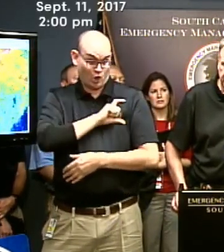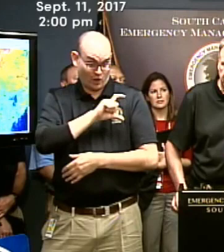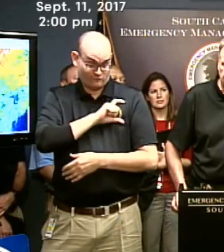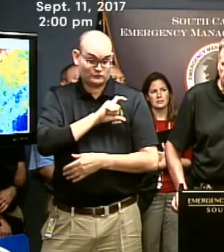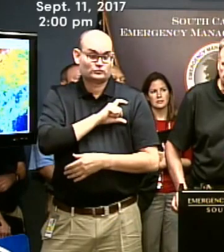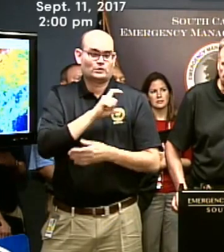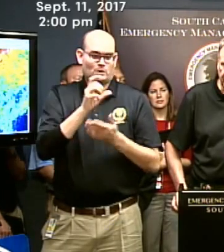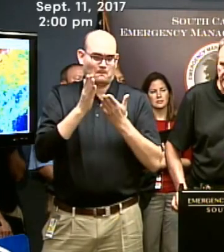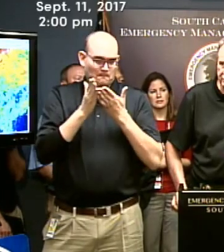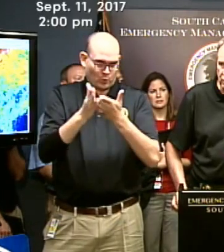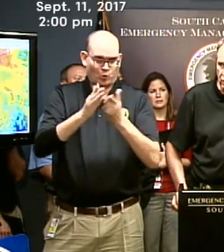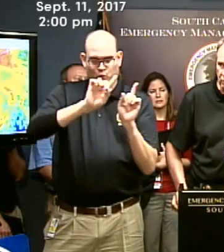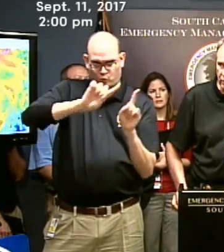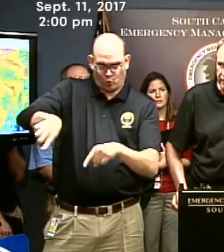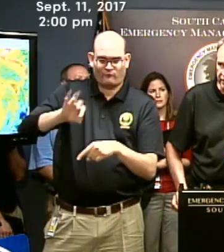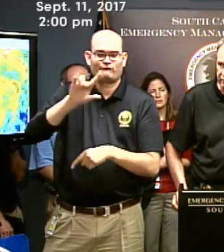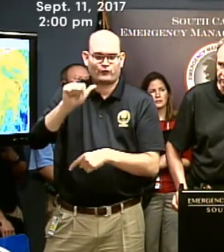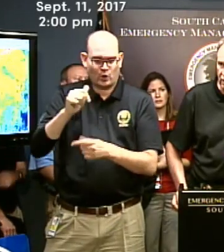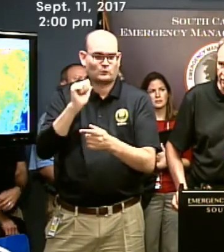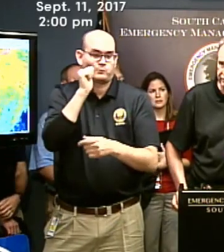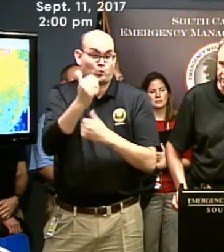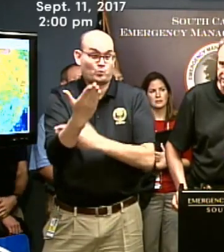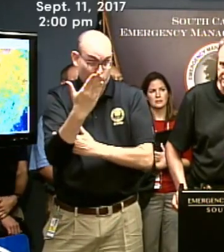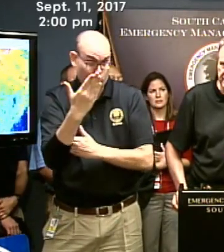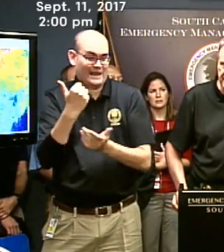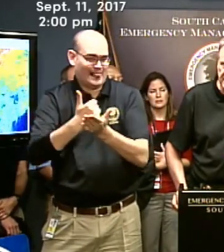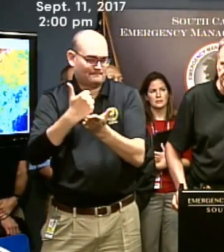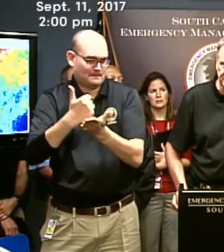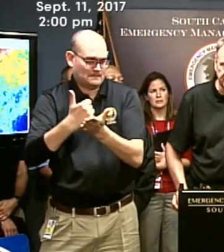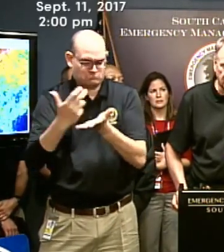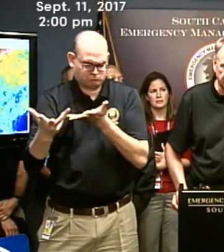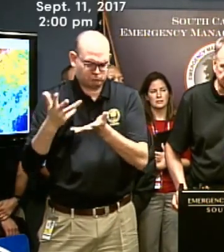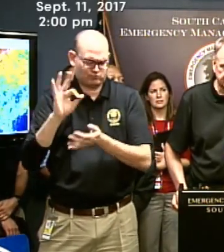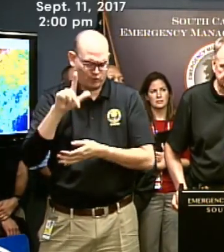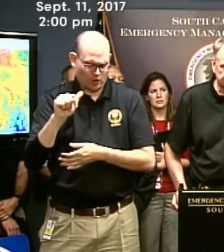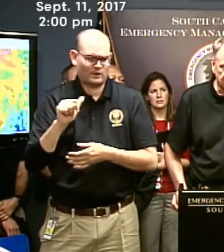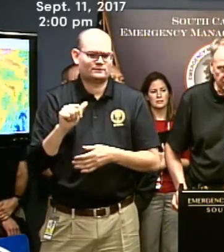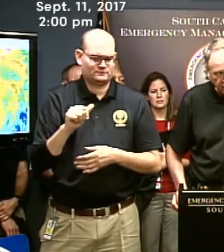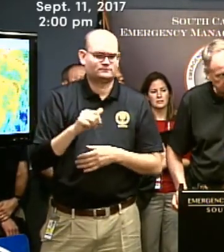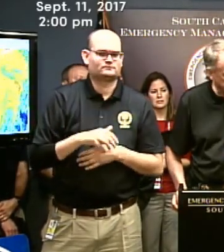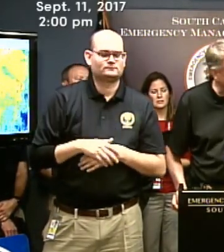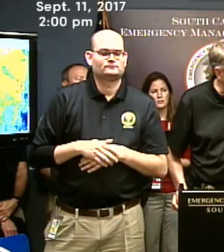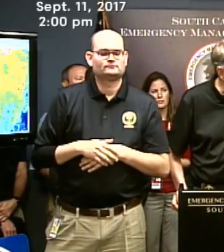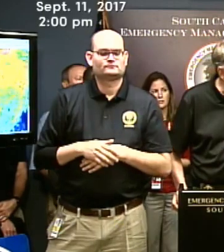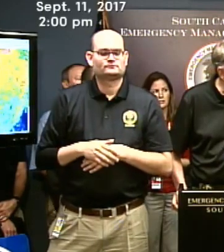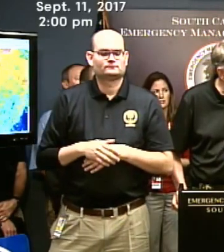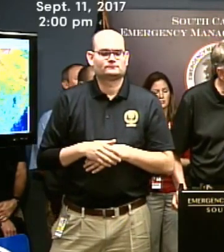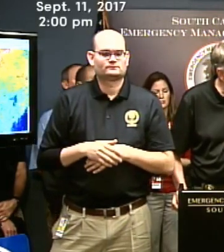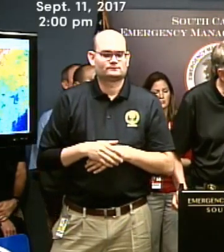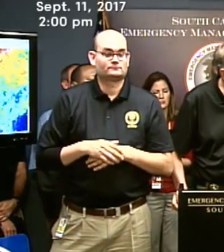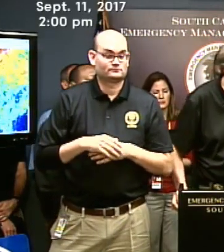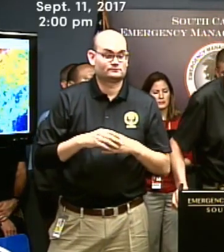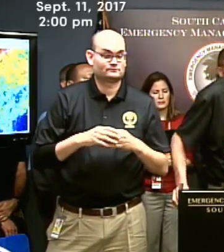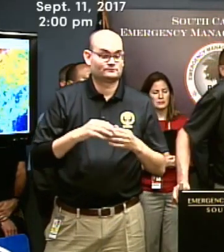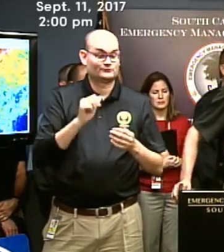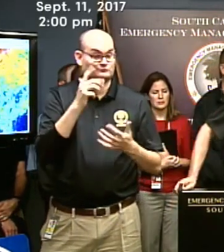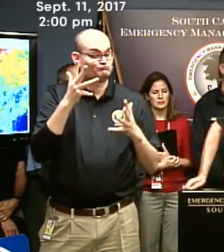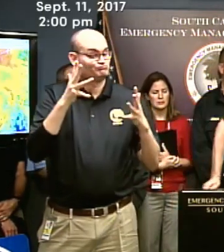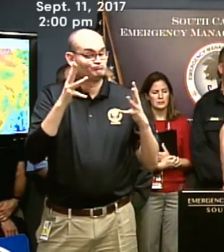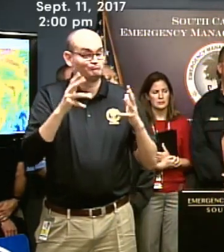equipment pulling out tomorrow morning to go to Florida to assist our neighbors in Florida. Governor, that's all I have. Thank you,